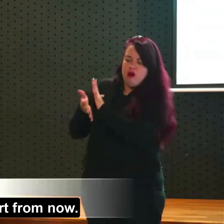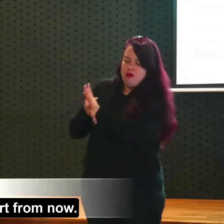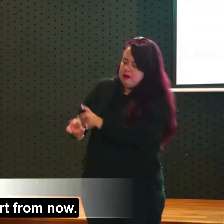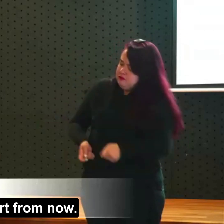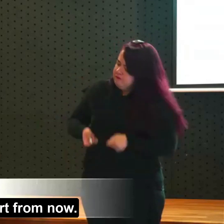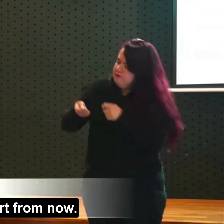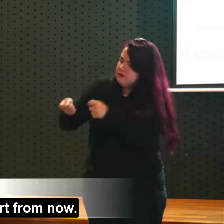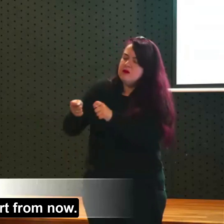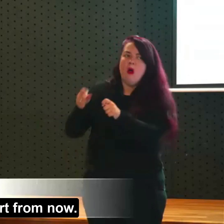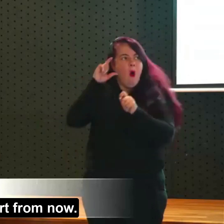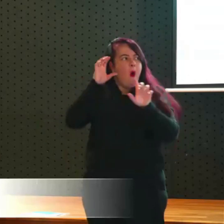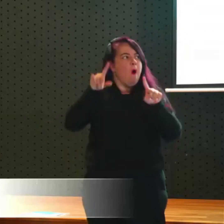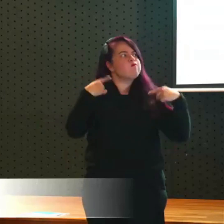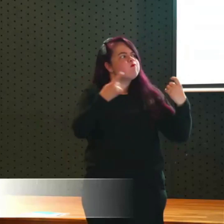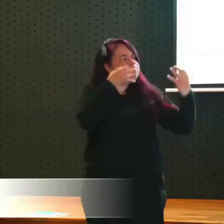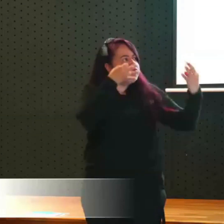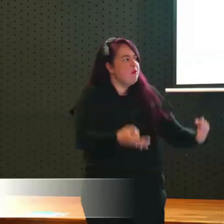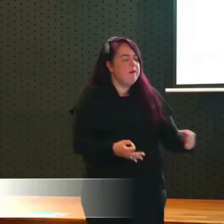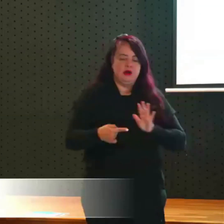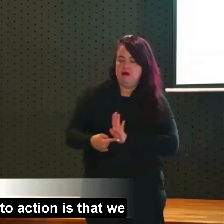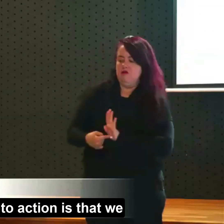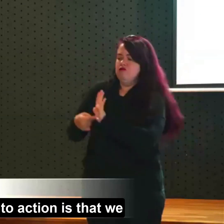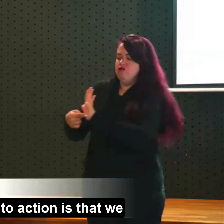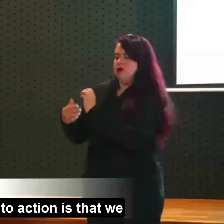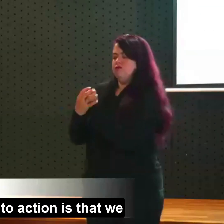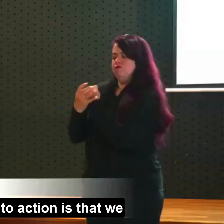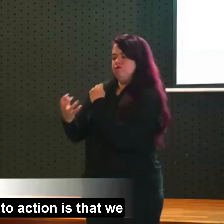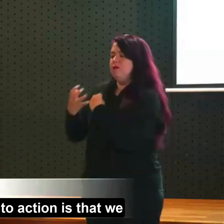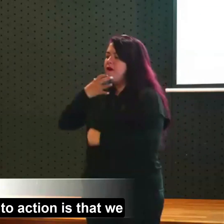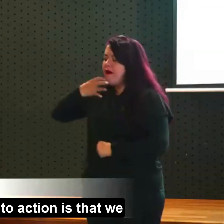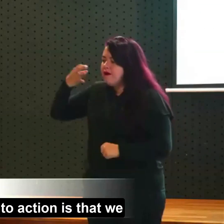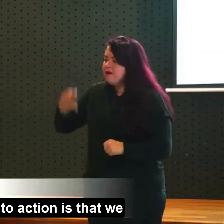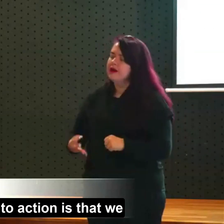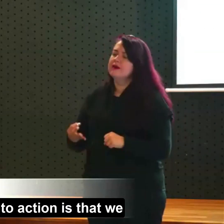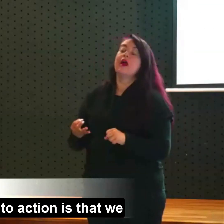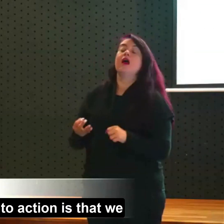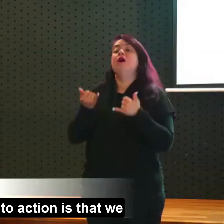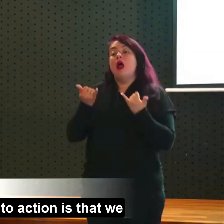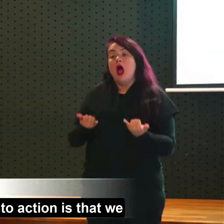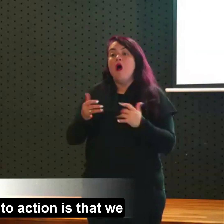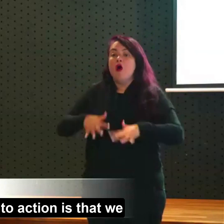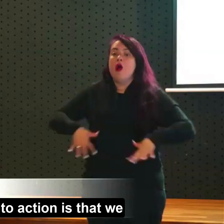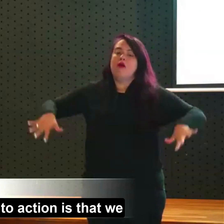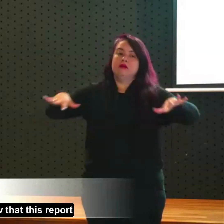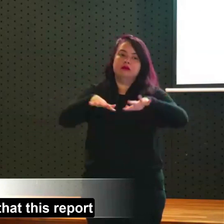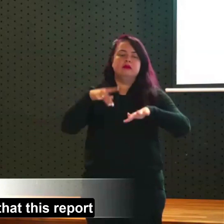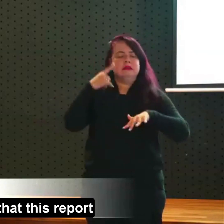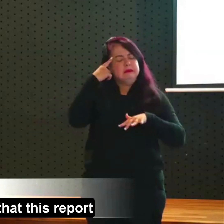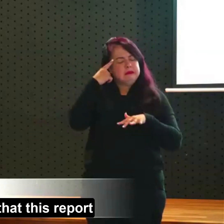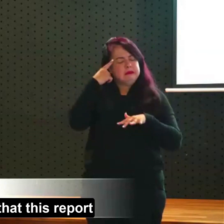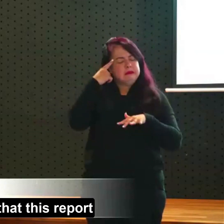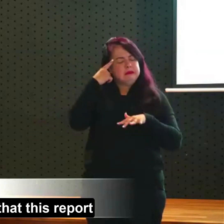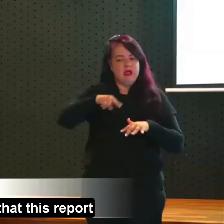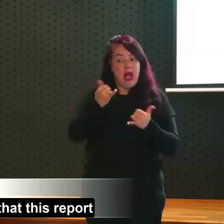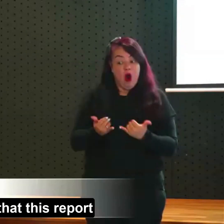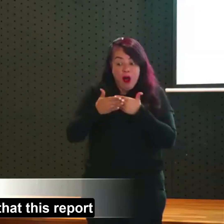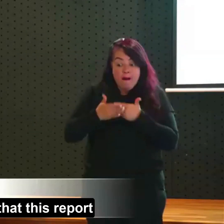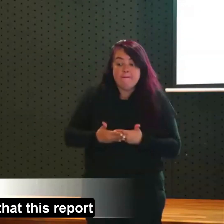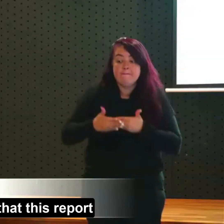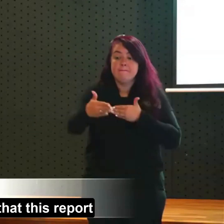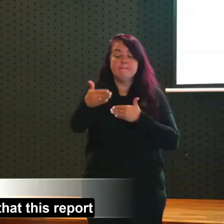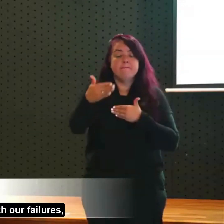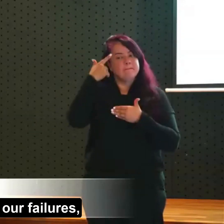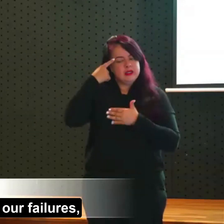multi-party effort. From now on, my call to action is that we show that